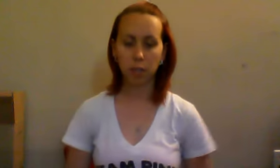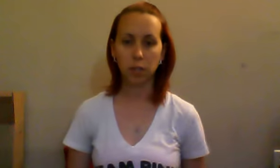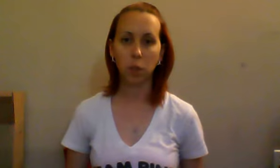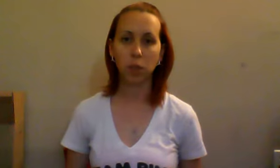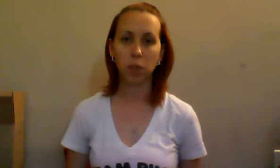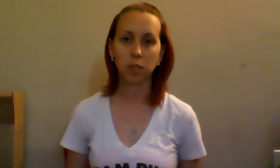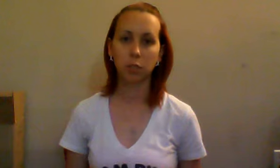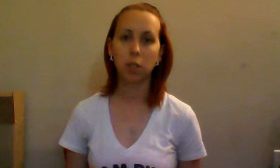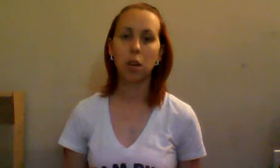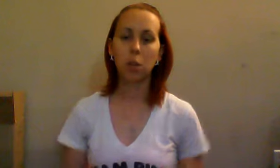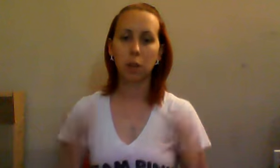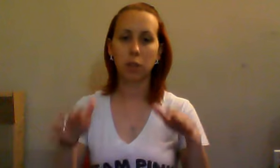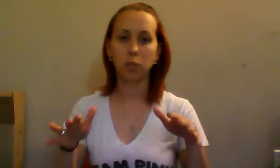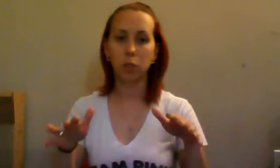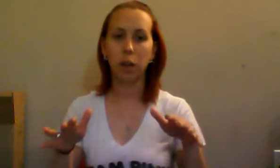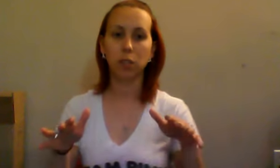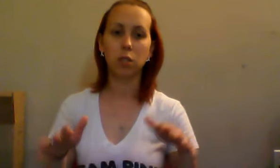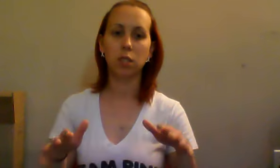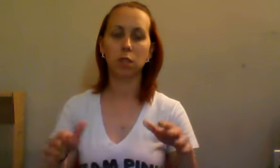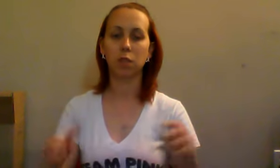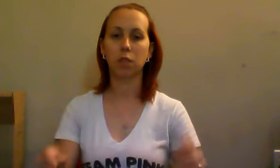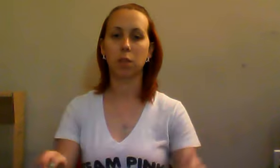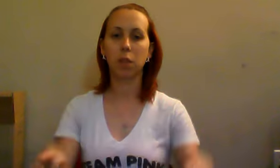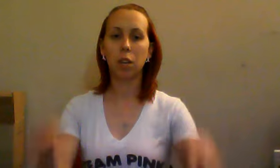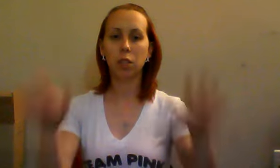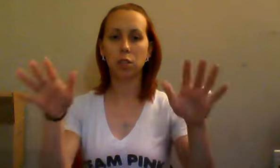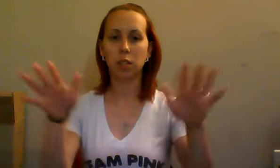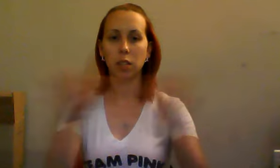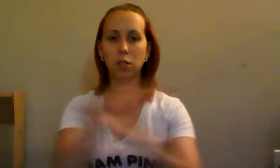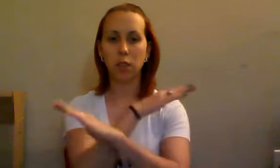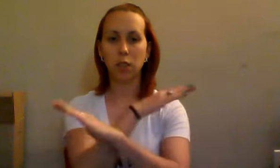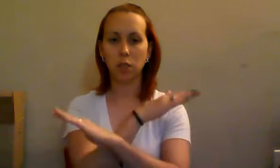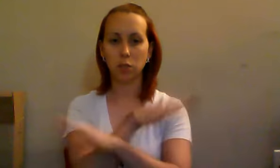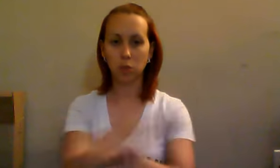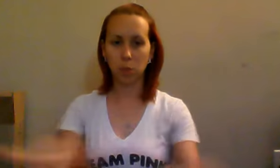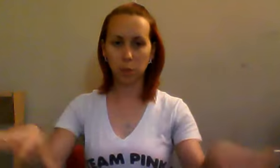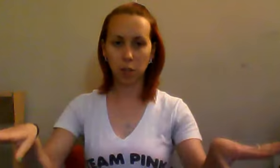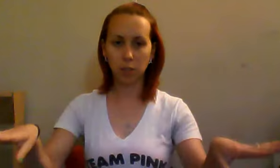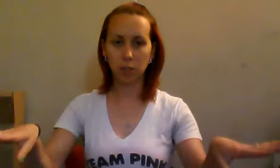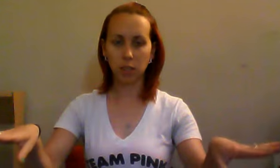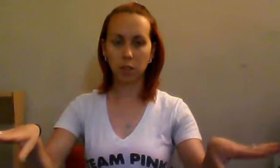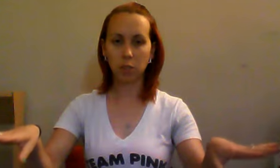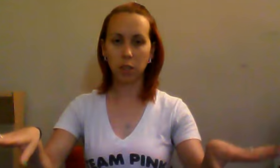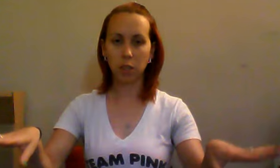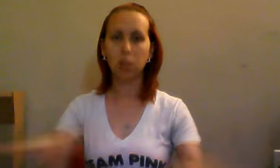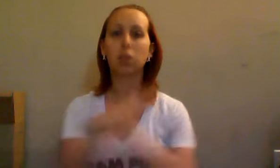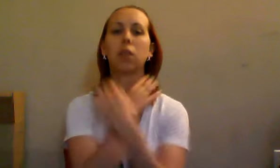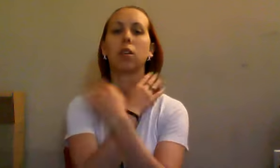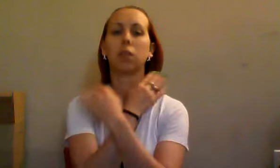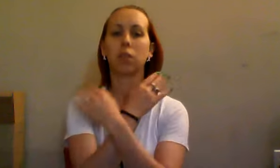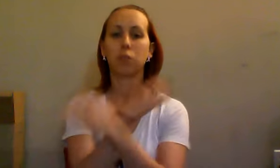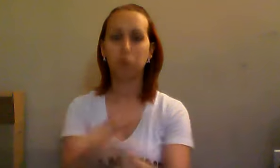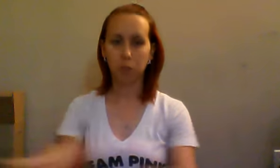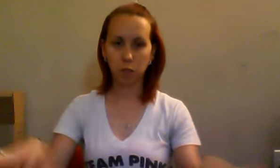about waist level, but I'll do it up high so you can see it the first time. You just take two hands and you sweep them across like this. Finished.